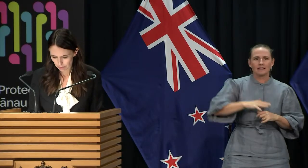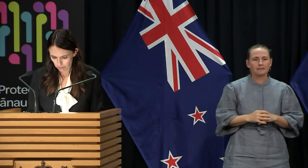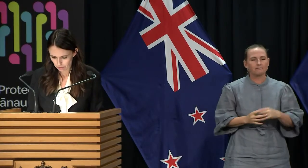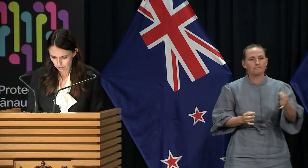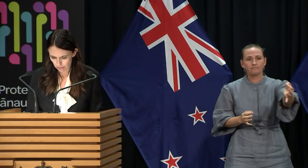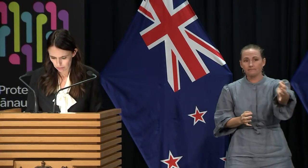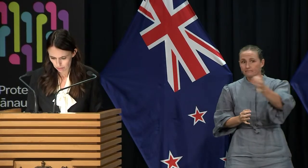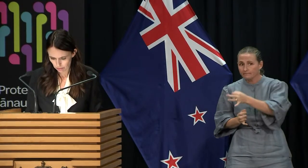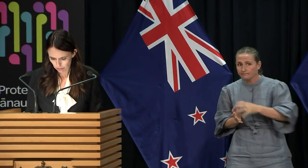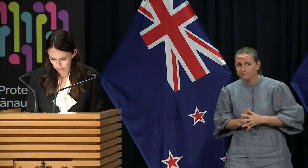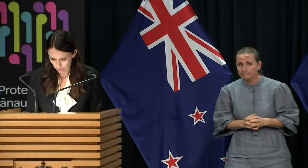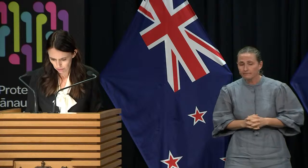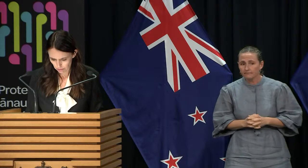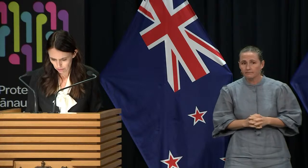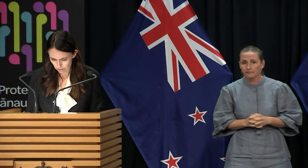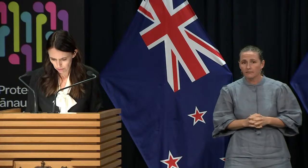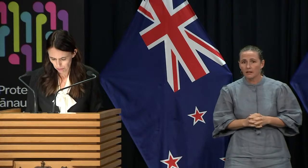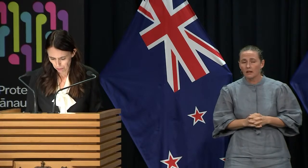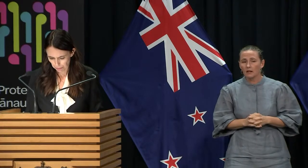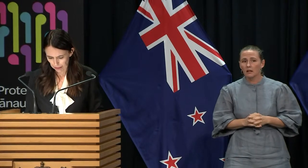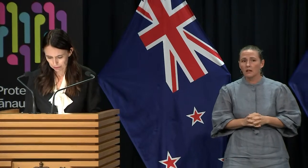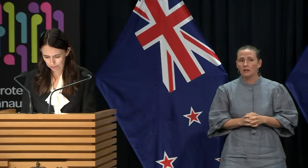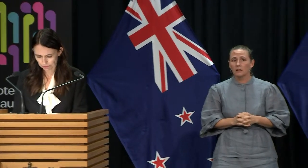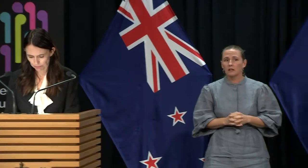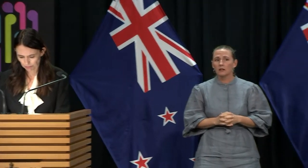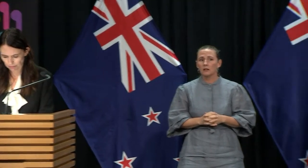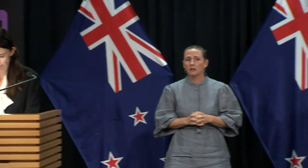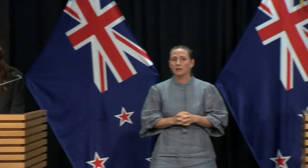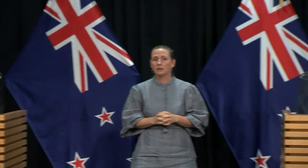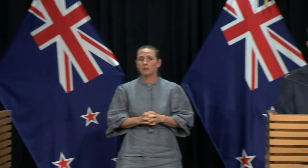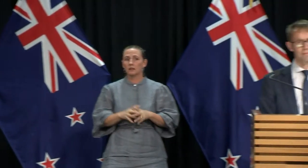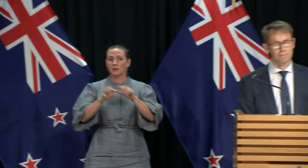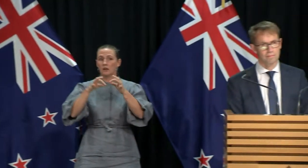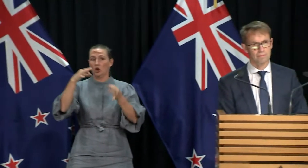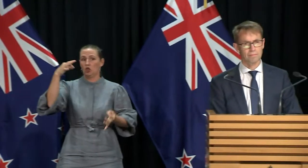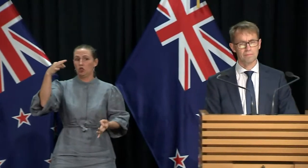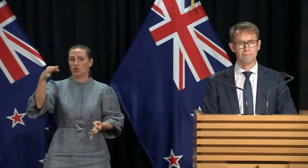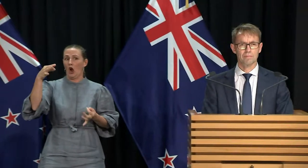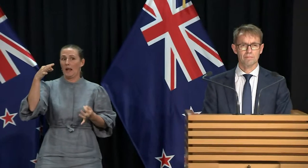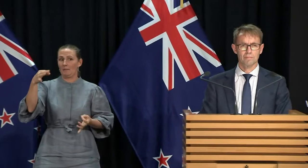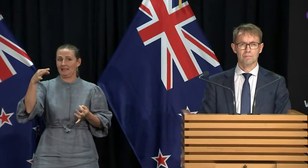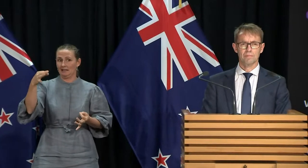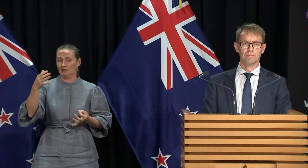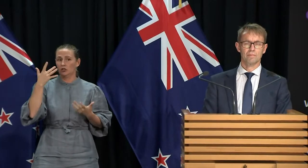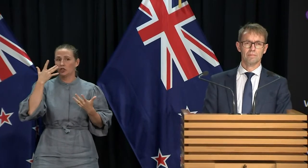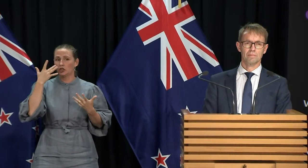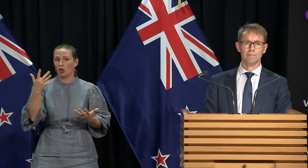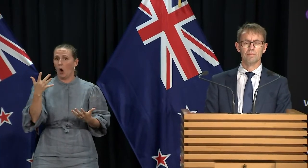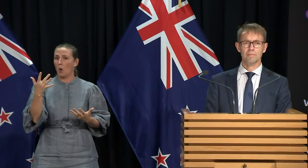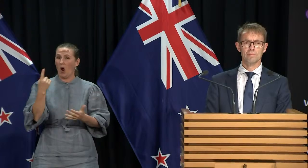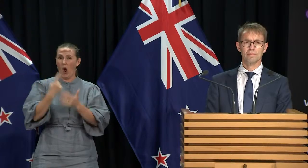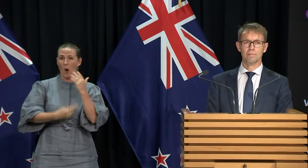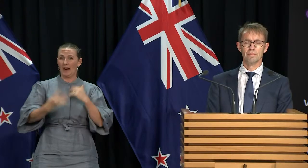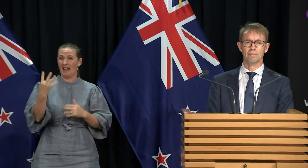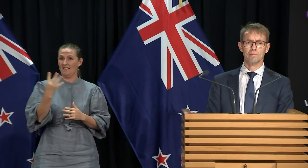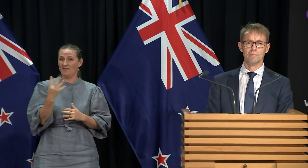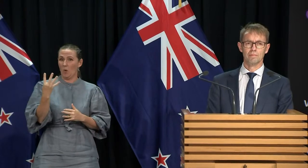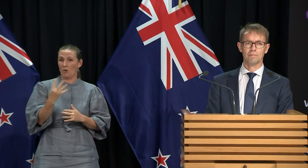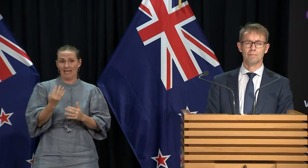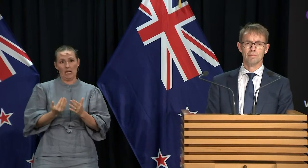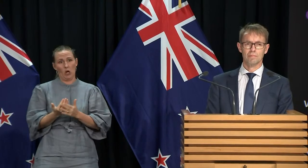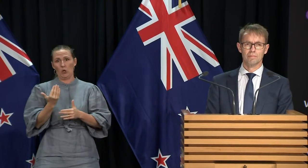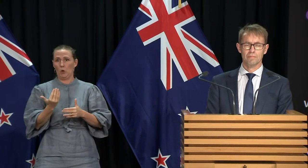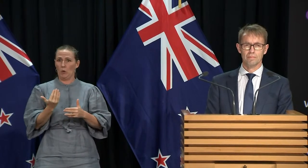For Dr. Plainfield, documents from Auckland Regional Public Health show early in this Omicron outbreak, with just 14 new daily cases, public